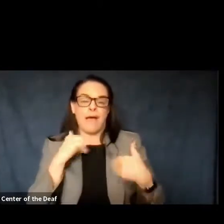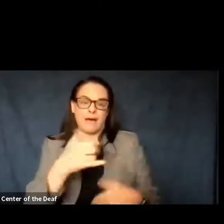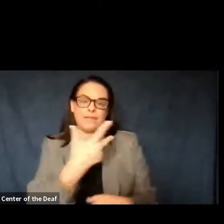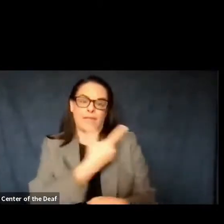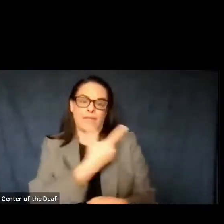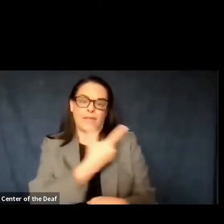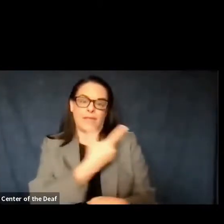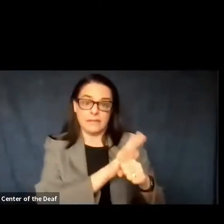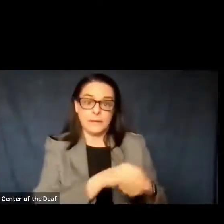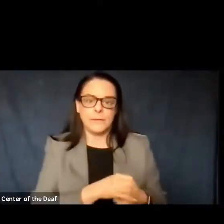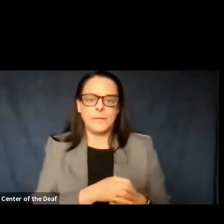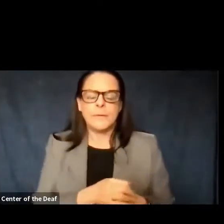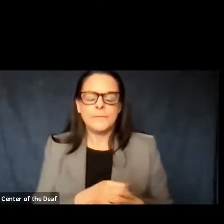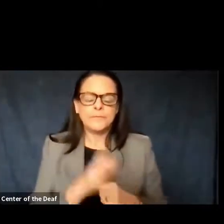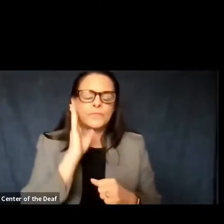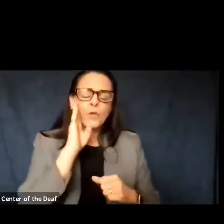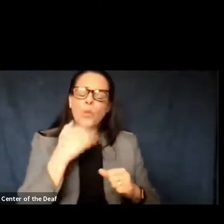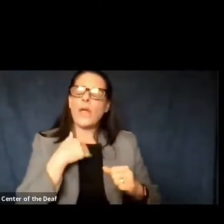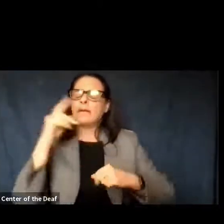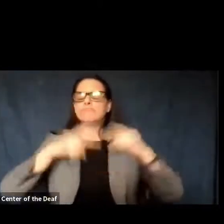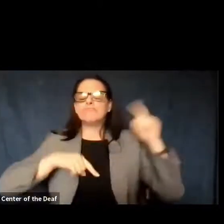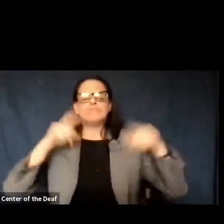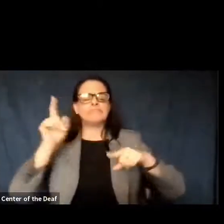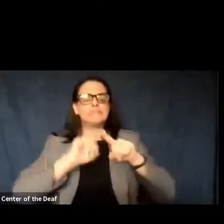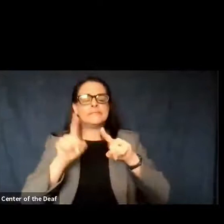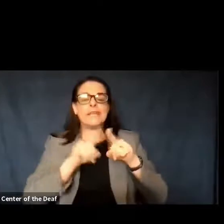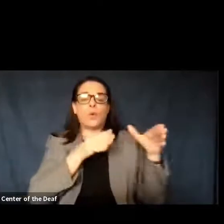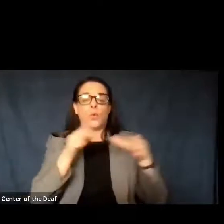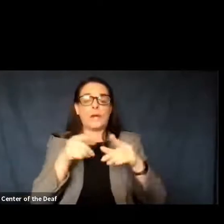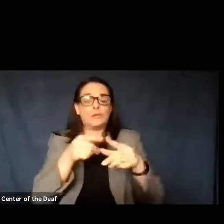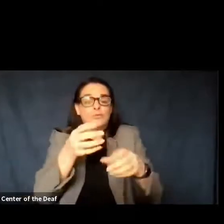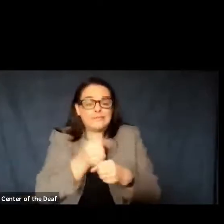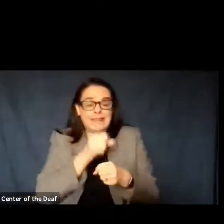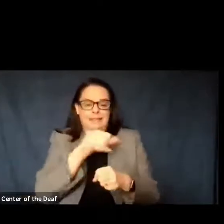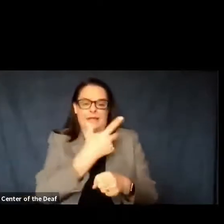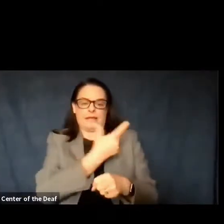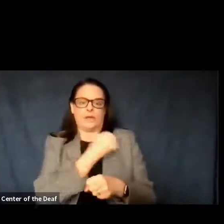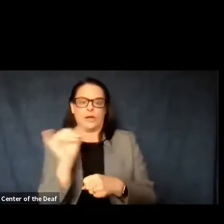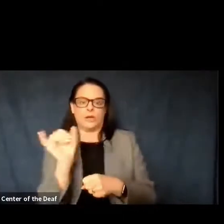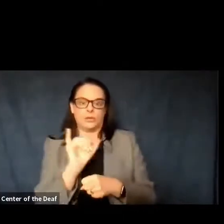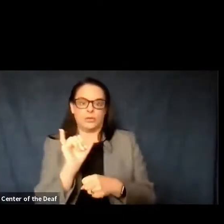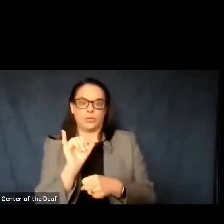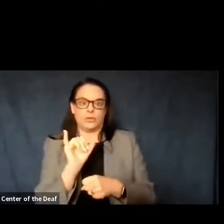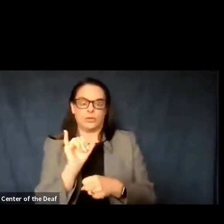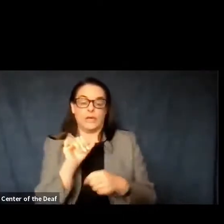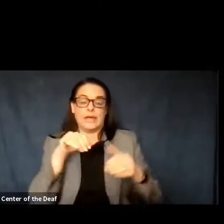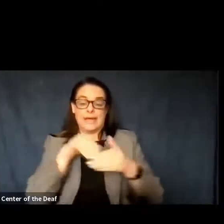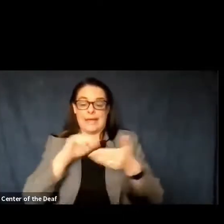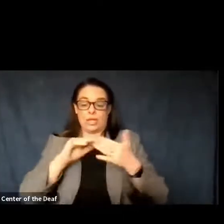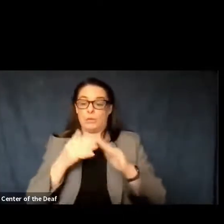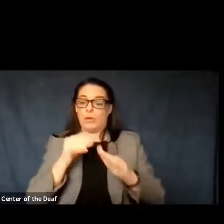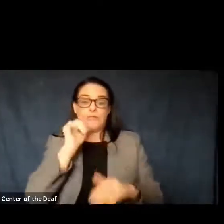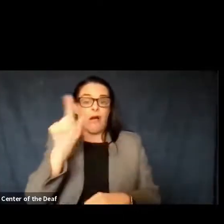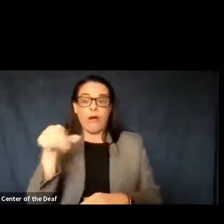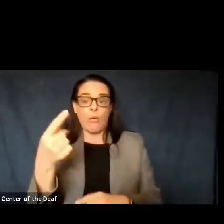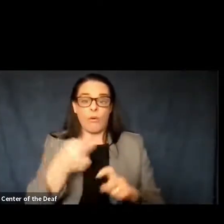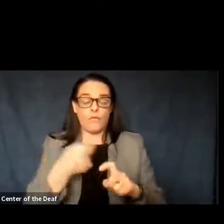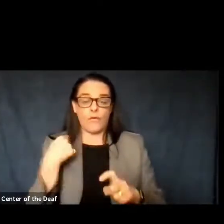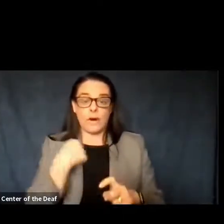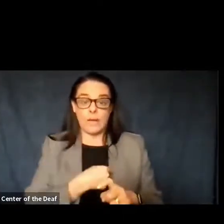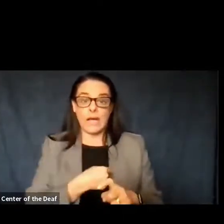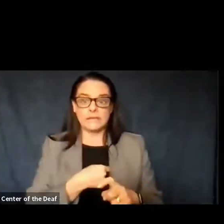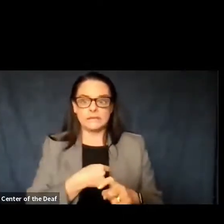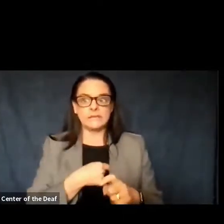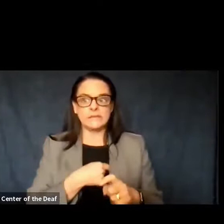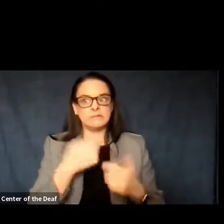be a variety of ways that you can get that vaccine as well to be given throughout the community, not just from us, again, in the coming weeks